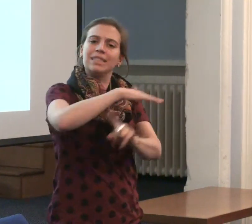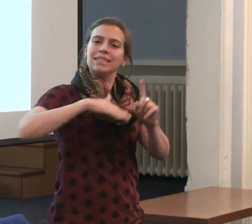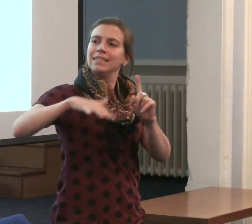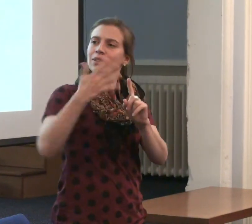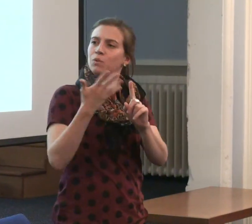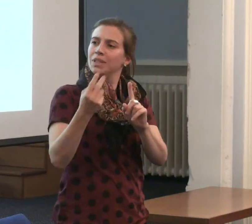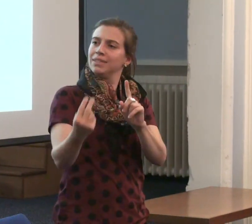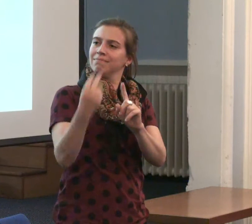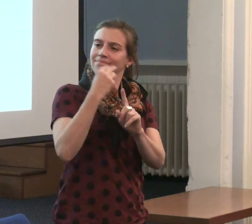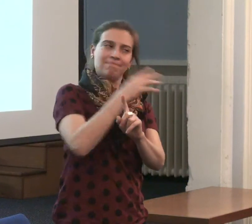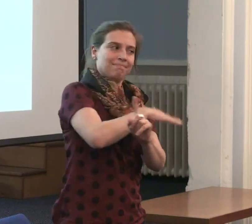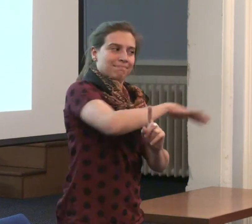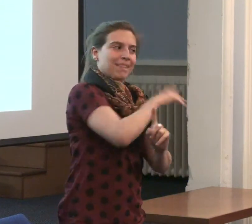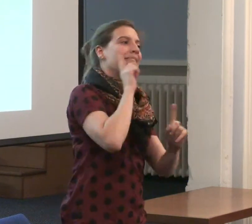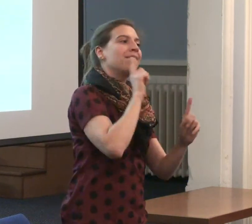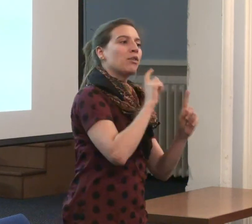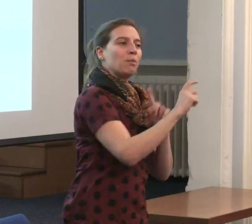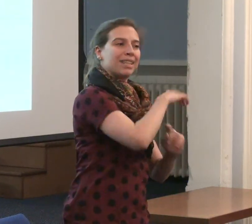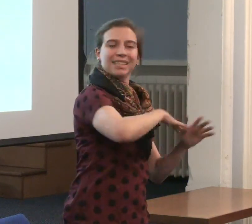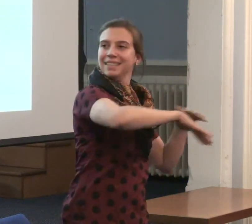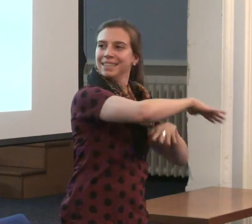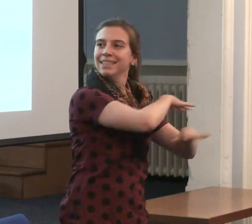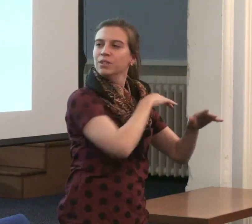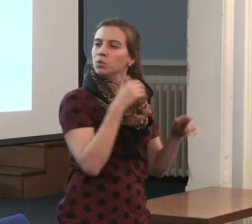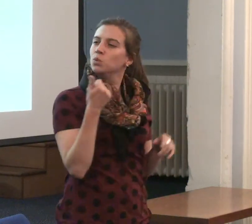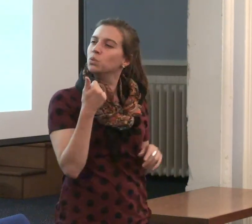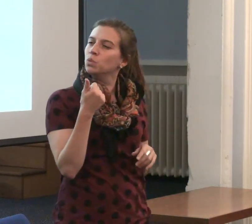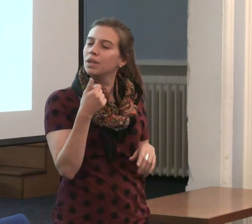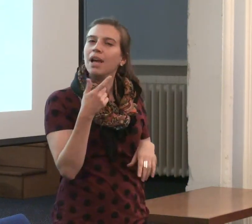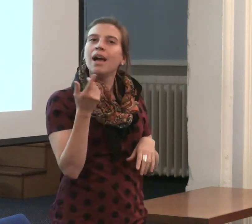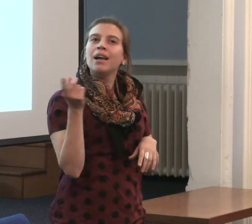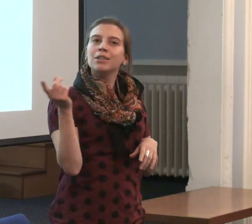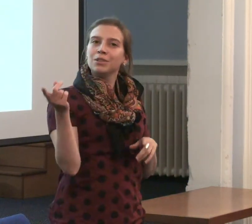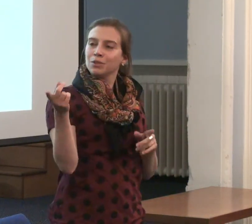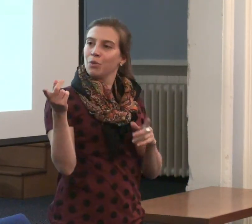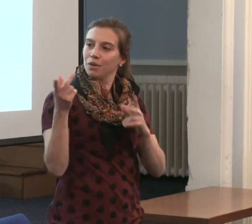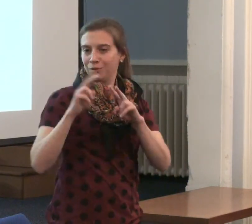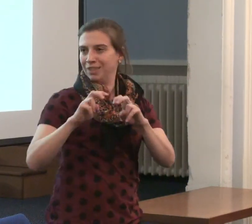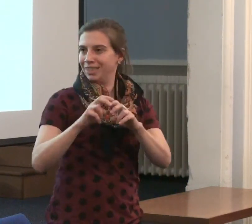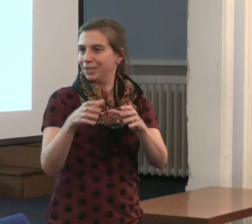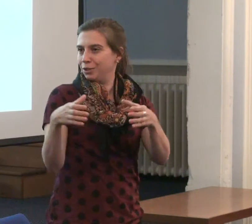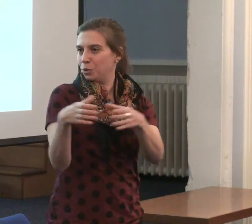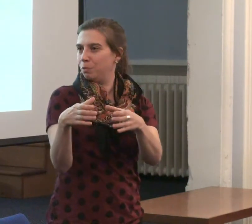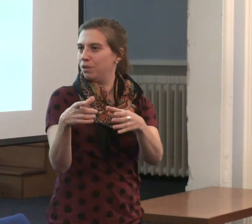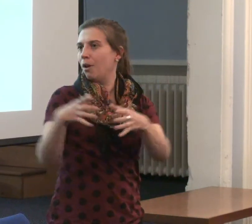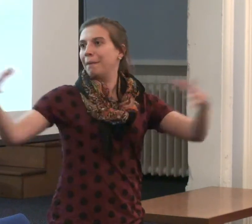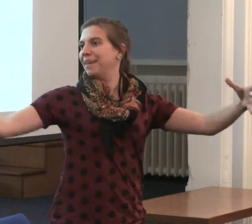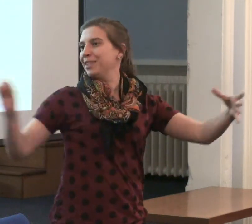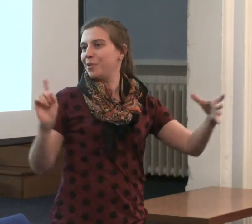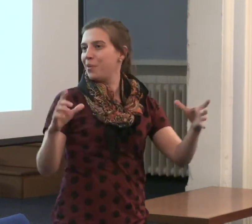I think that it's been good to have this research to see what people in society's perceptions are of the deaf community.